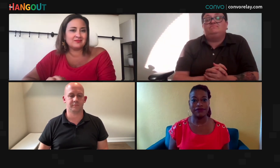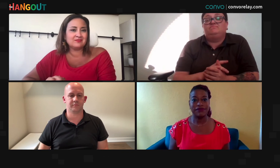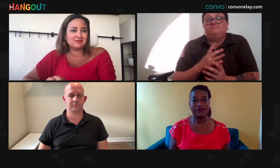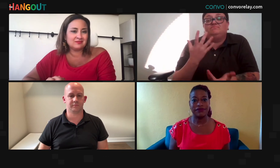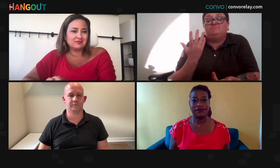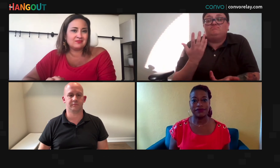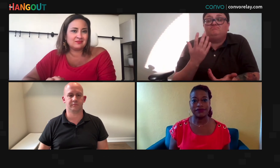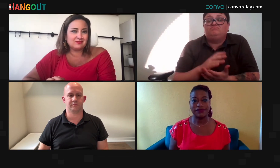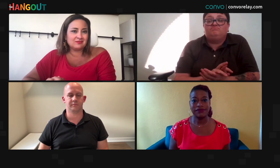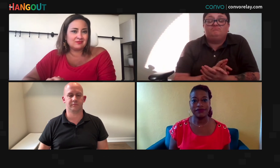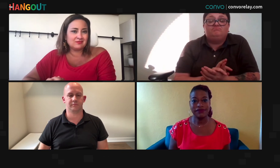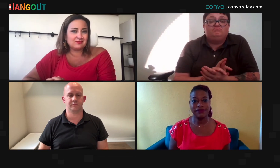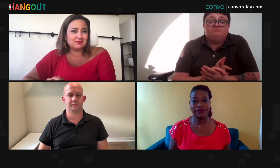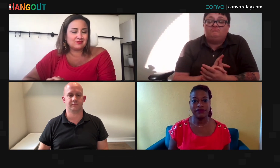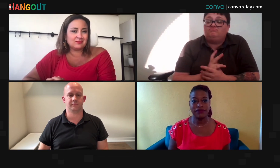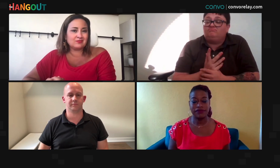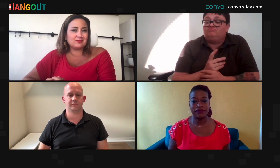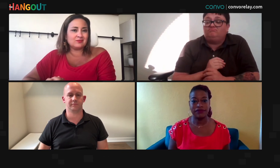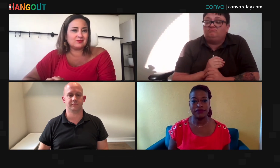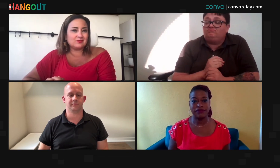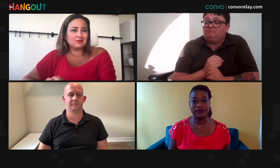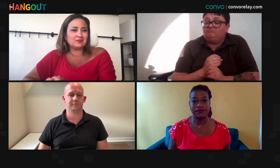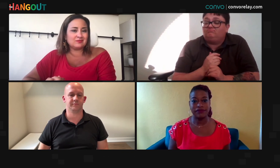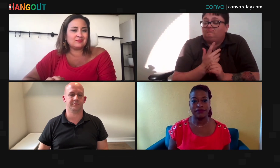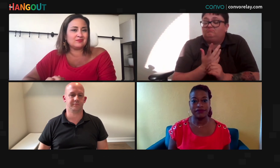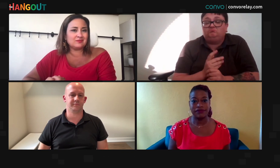Open up the discussion and talk about it.